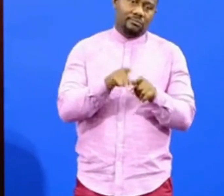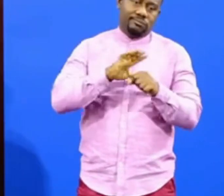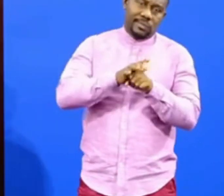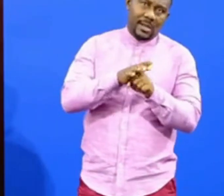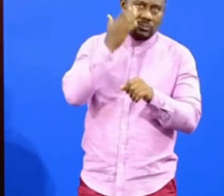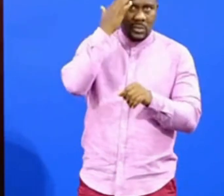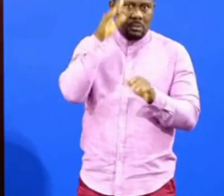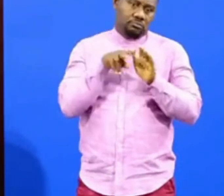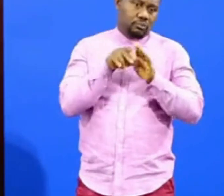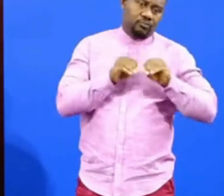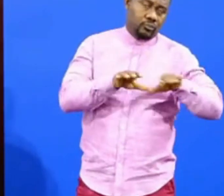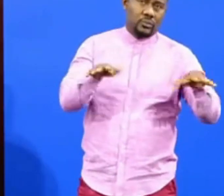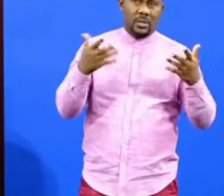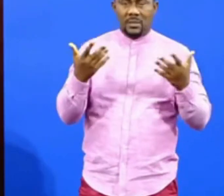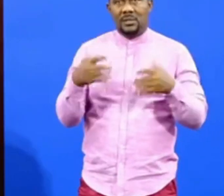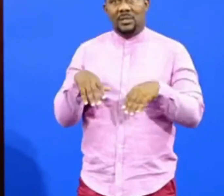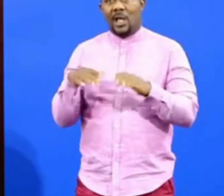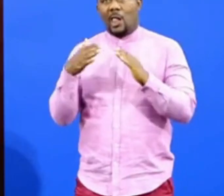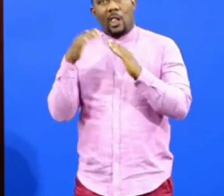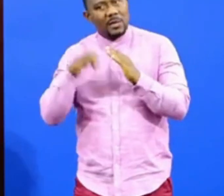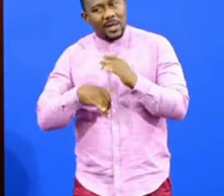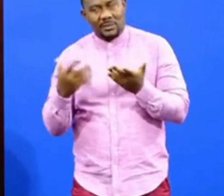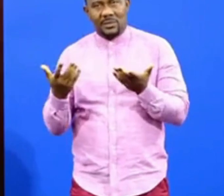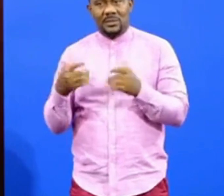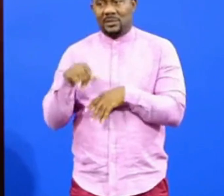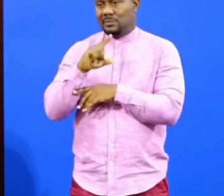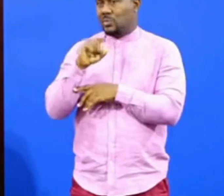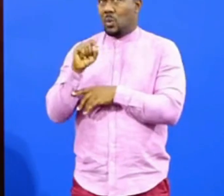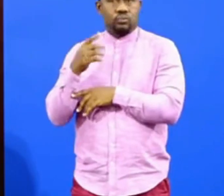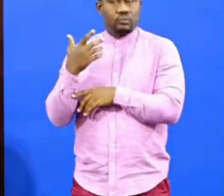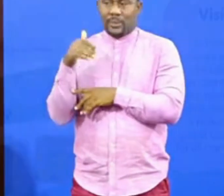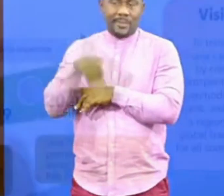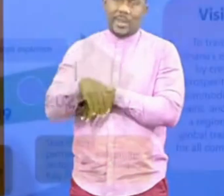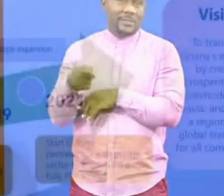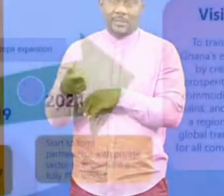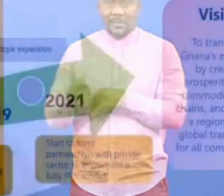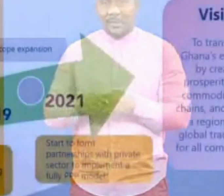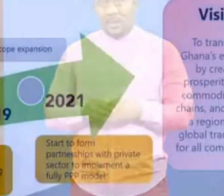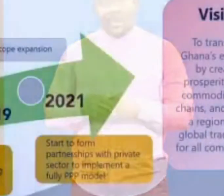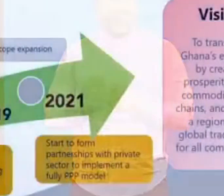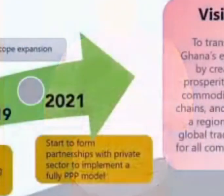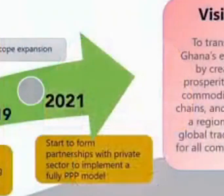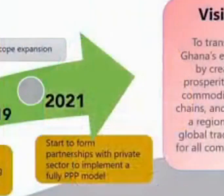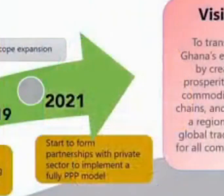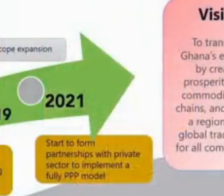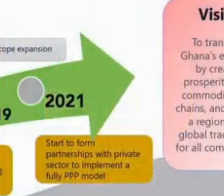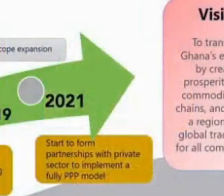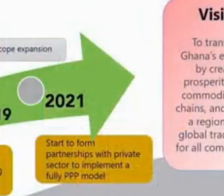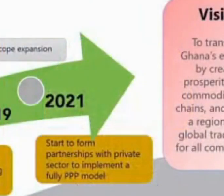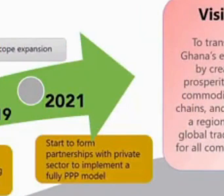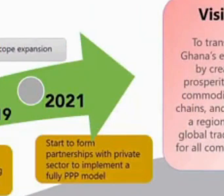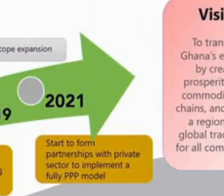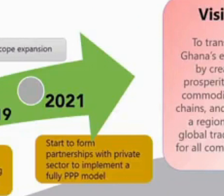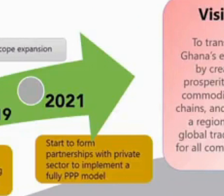with the onset of COVID, with lockdown. But 2021, we're back and trying to continue the good work that